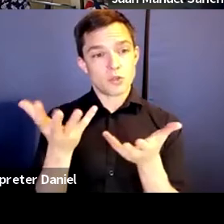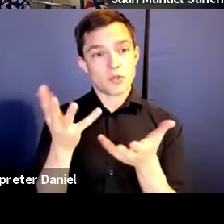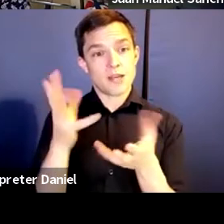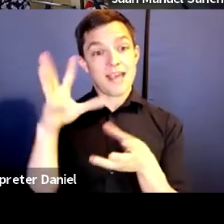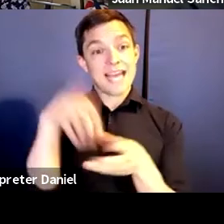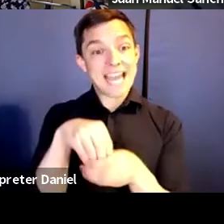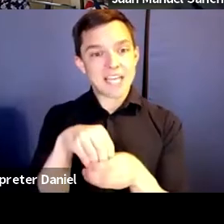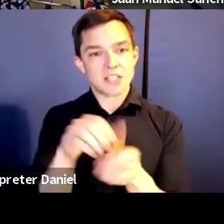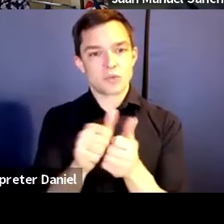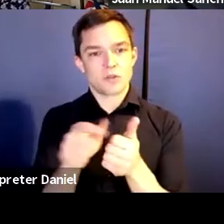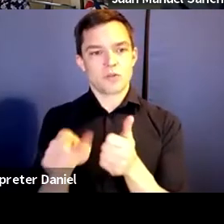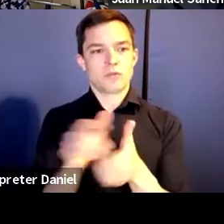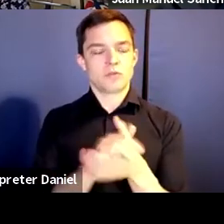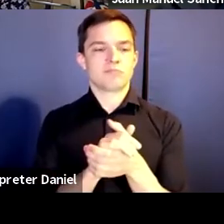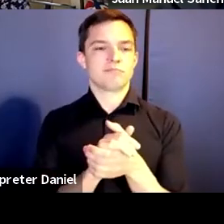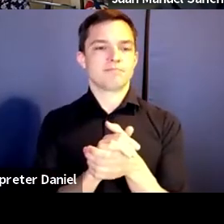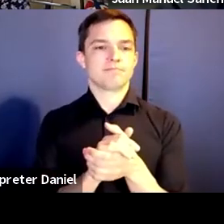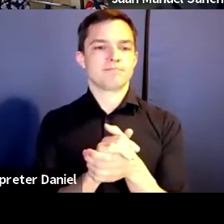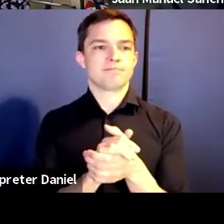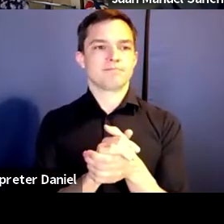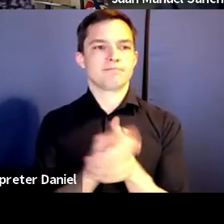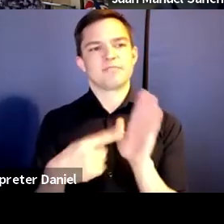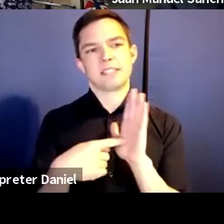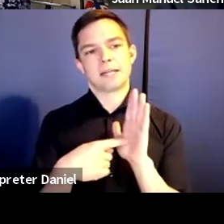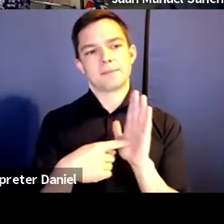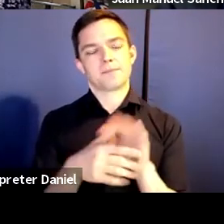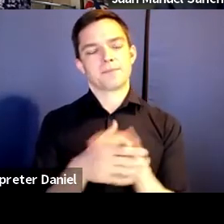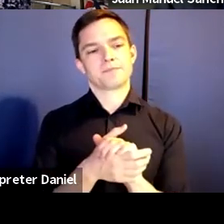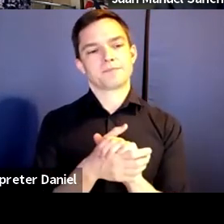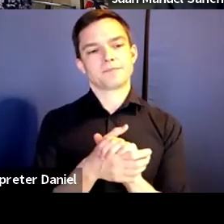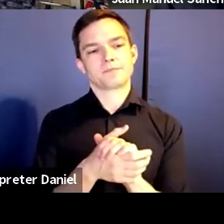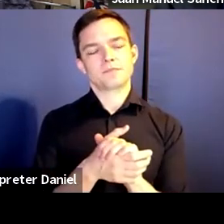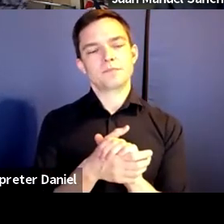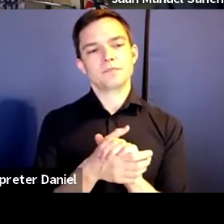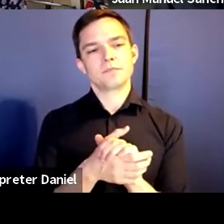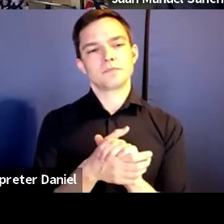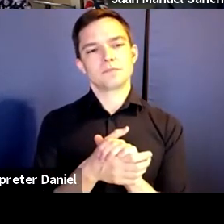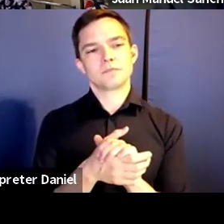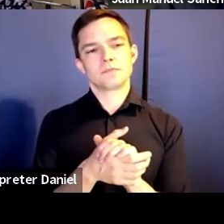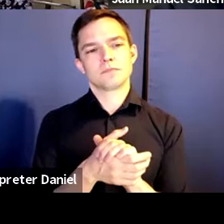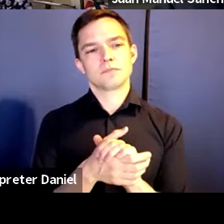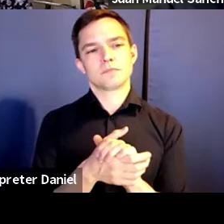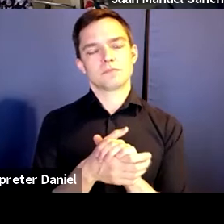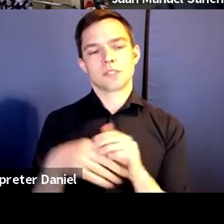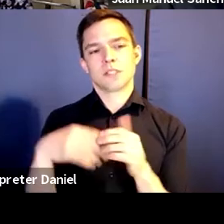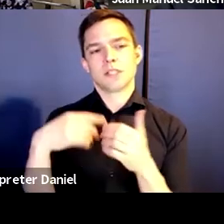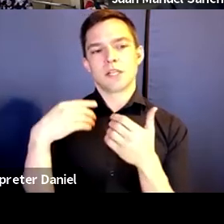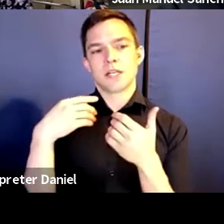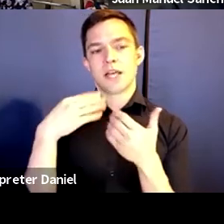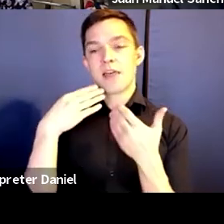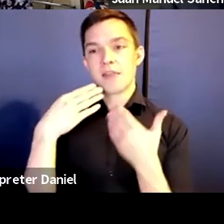you, such as like telling them on how to say hello,